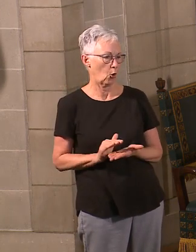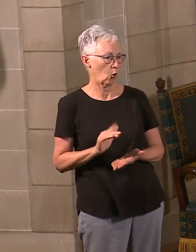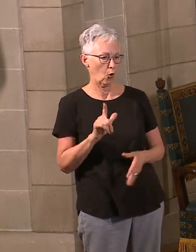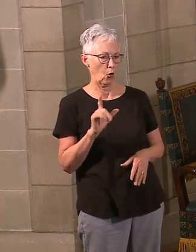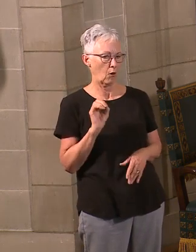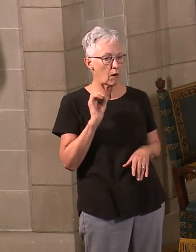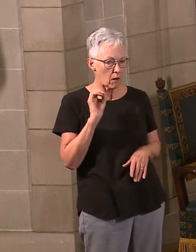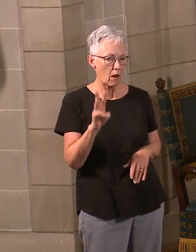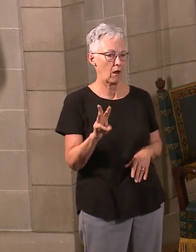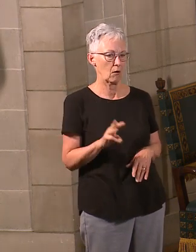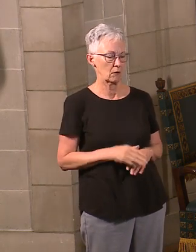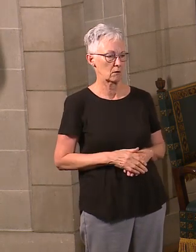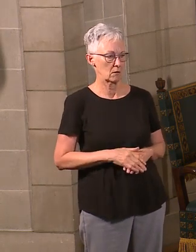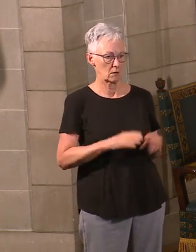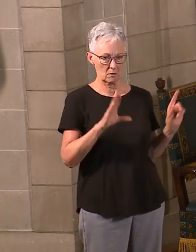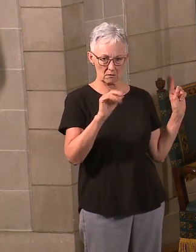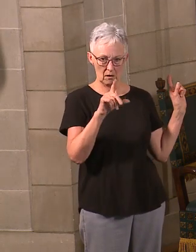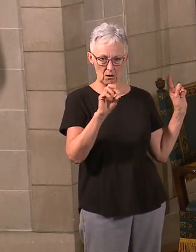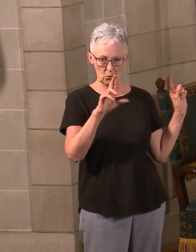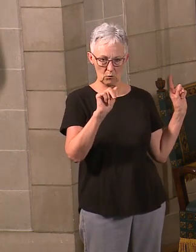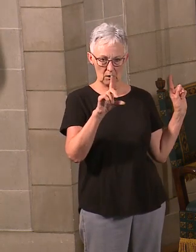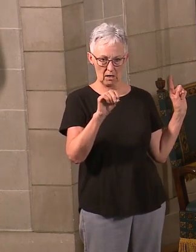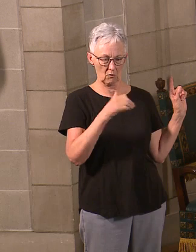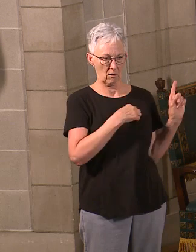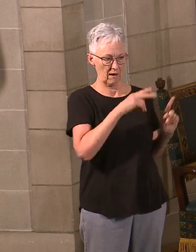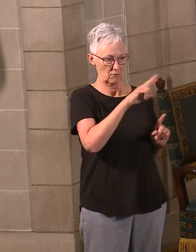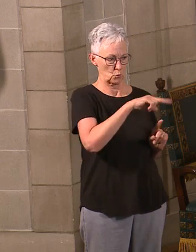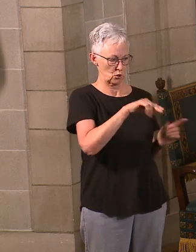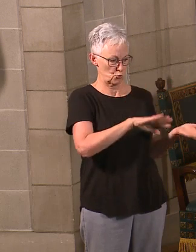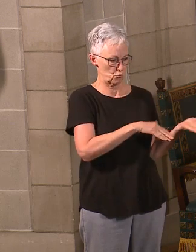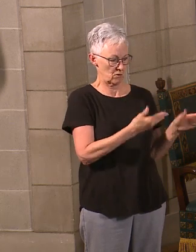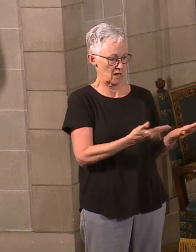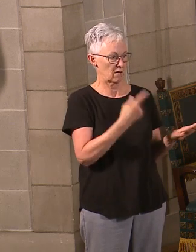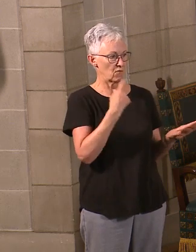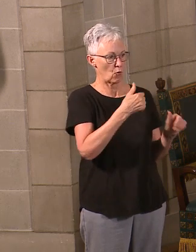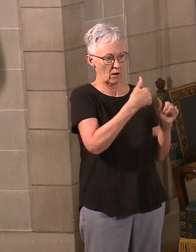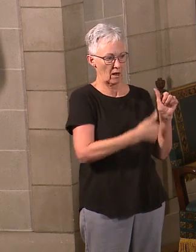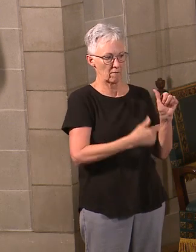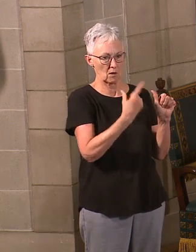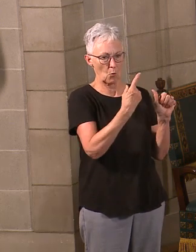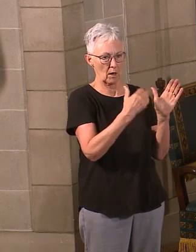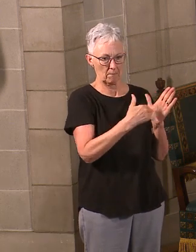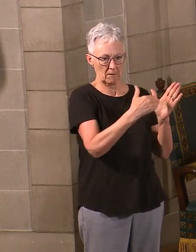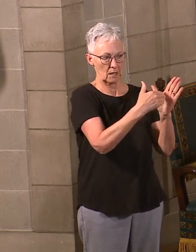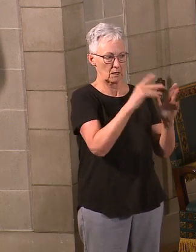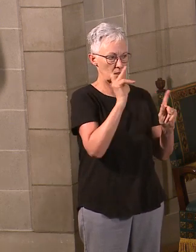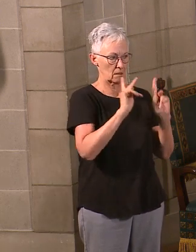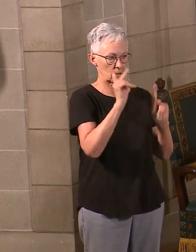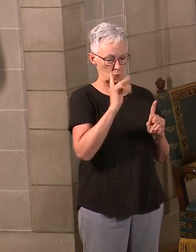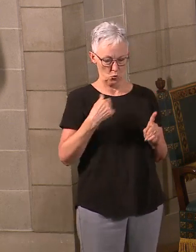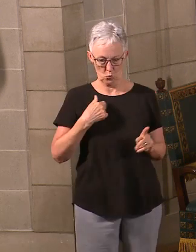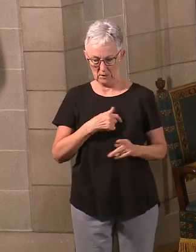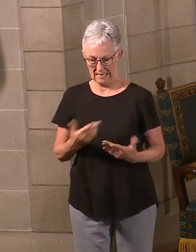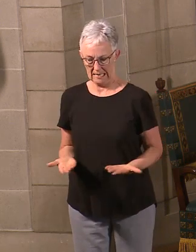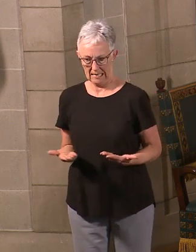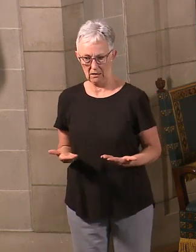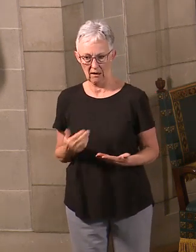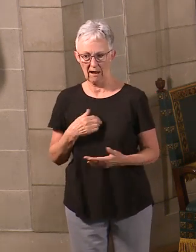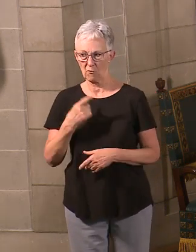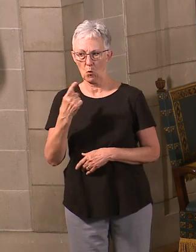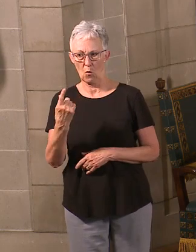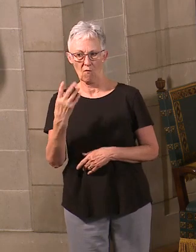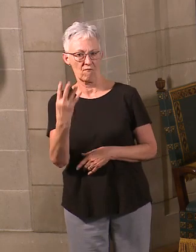got something like 22 deaths per million people, and we're like at 4. So if you look at how we're being compared to other, like